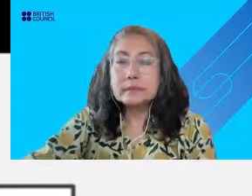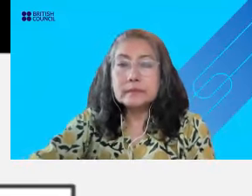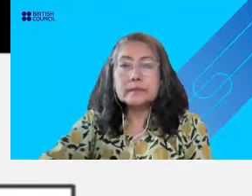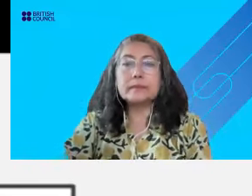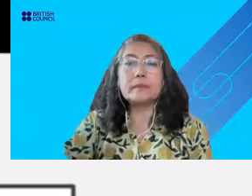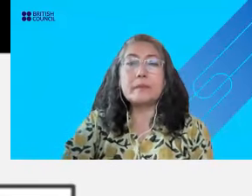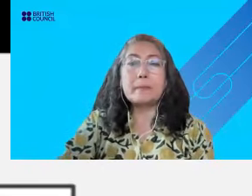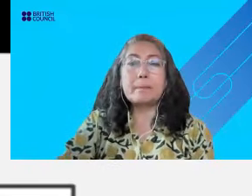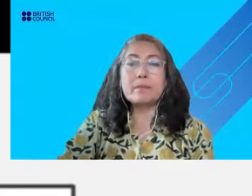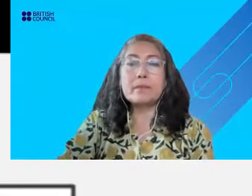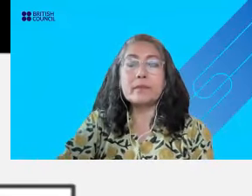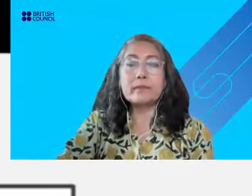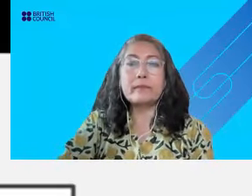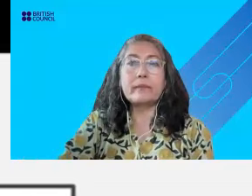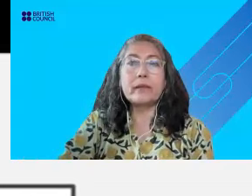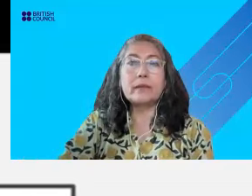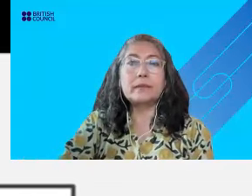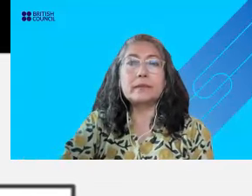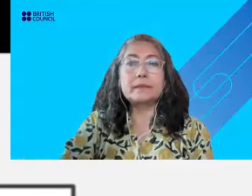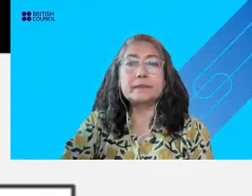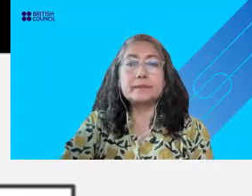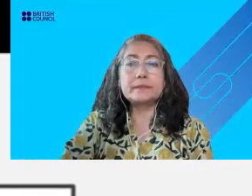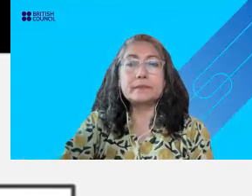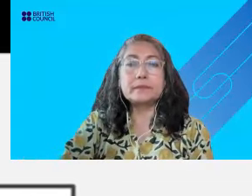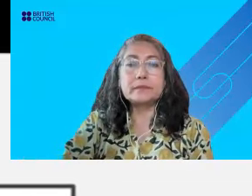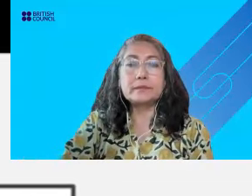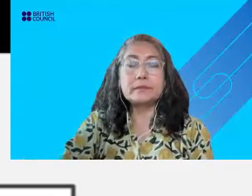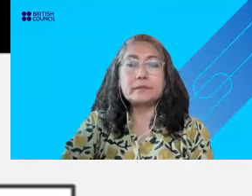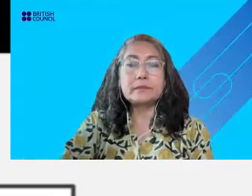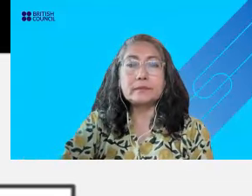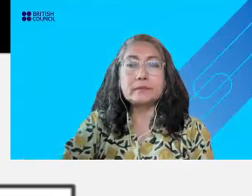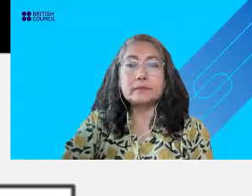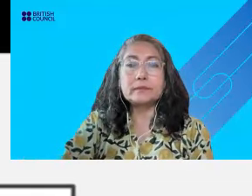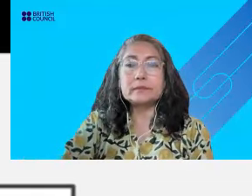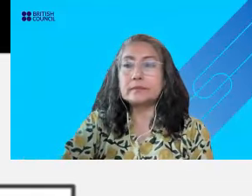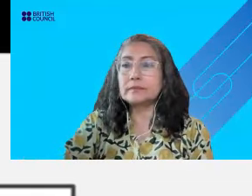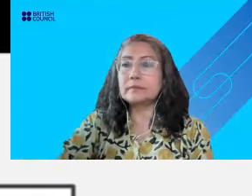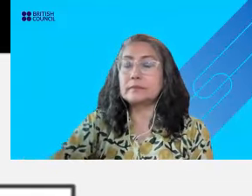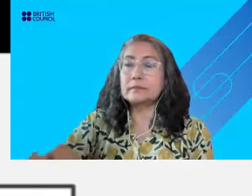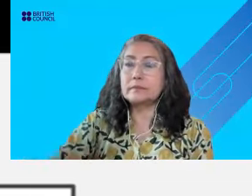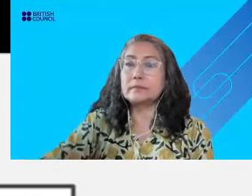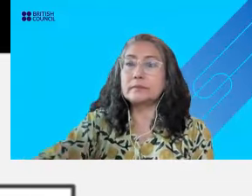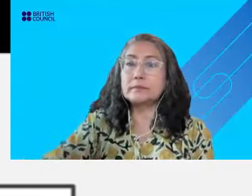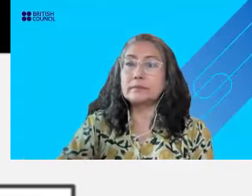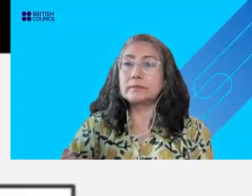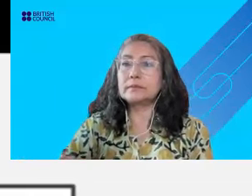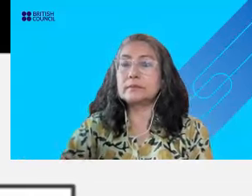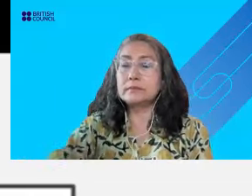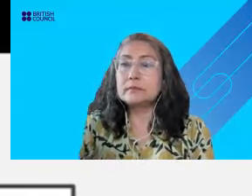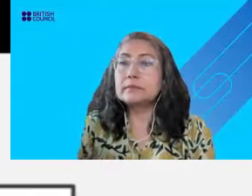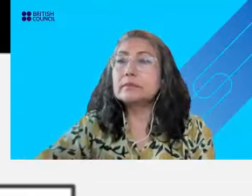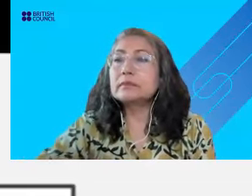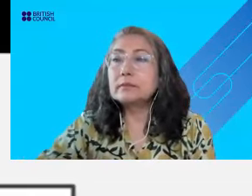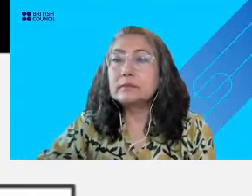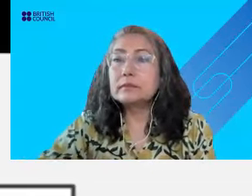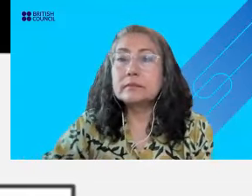your very best to save the planet that you love. Do not